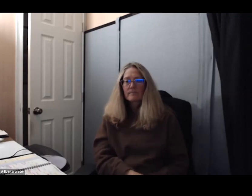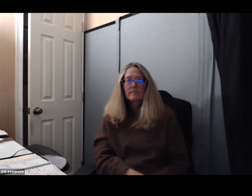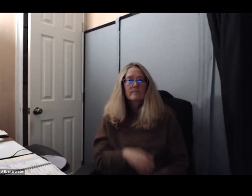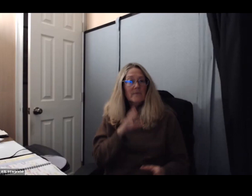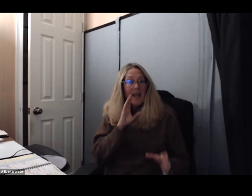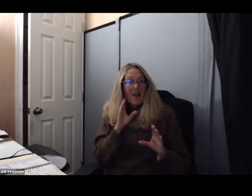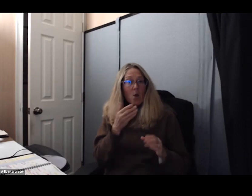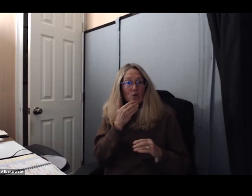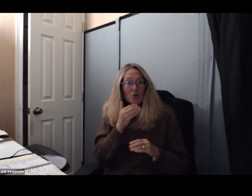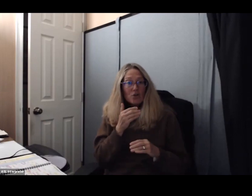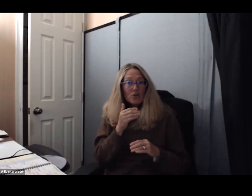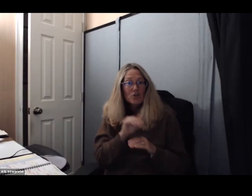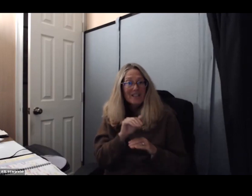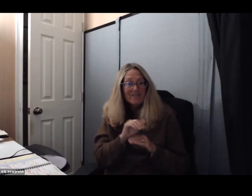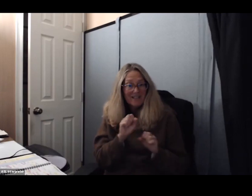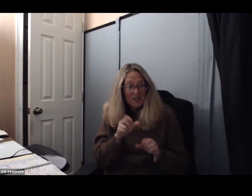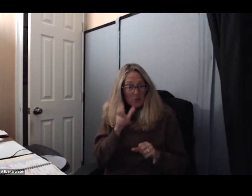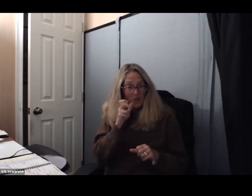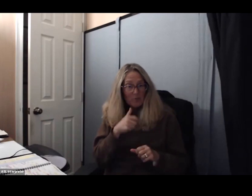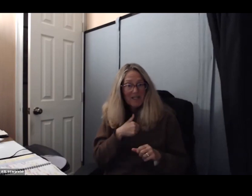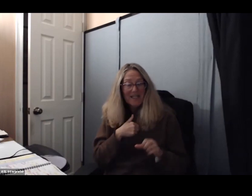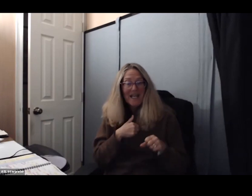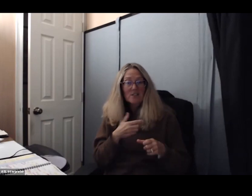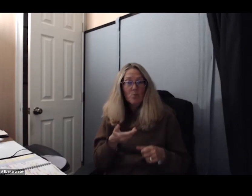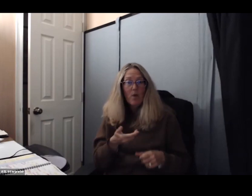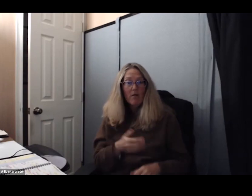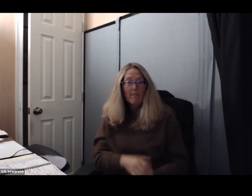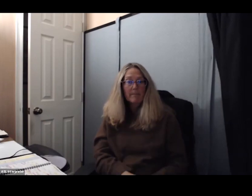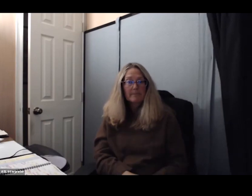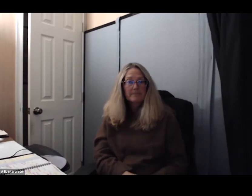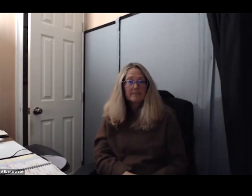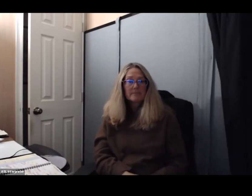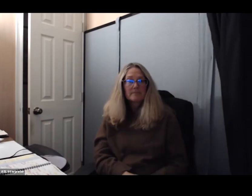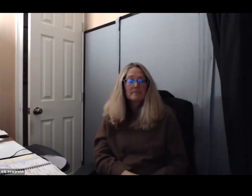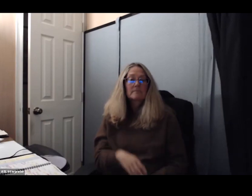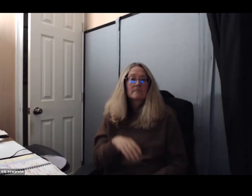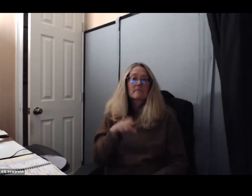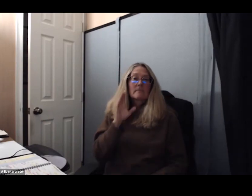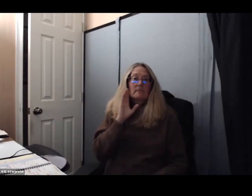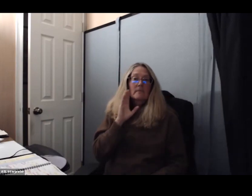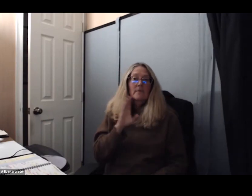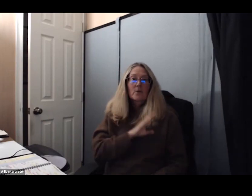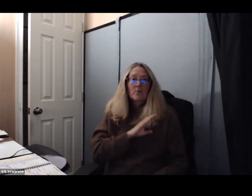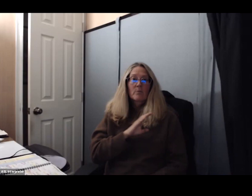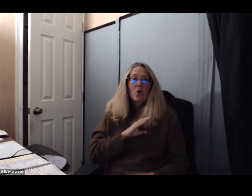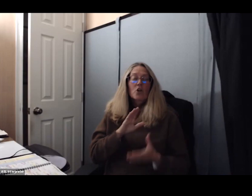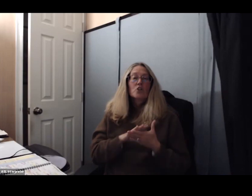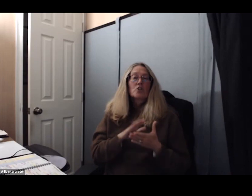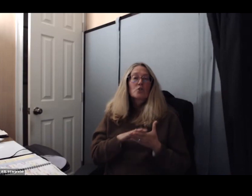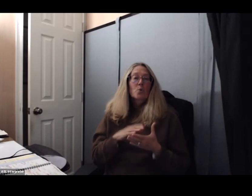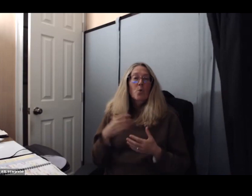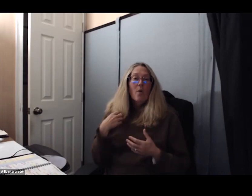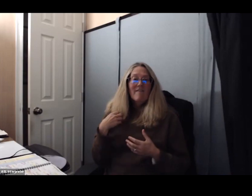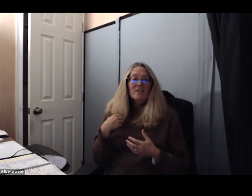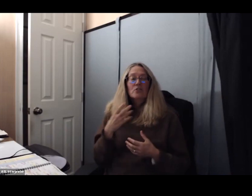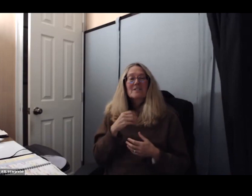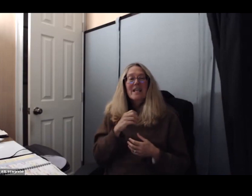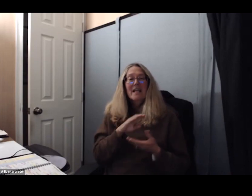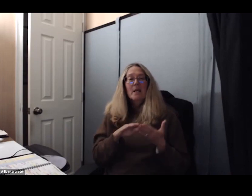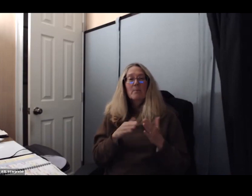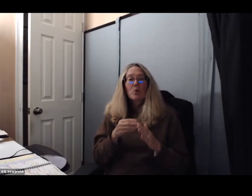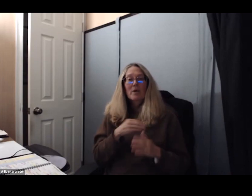Hello, good evening. Can you hear me? Yes, welcome. Good evening, board, school officials, and community